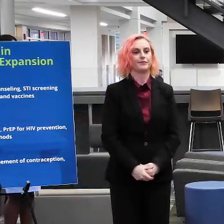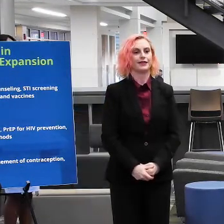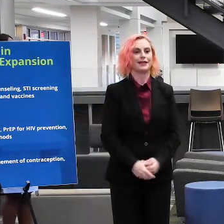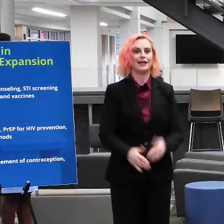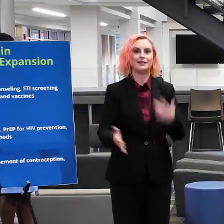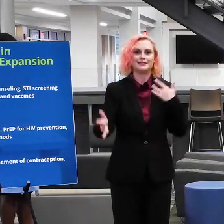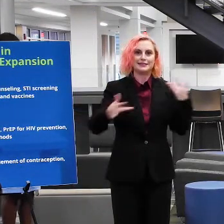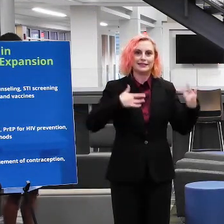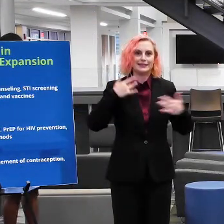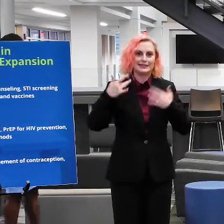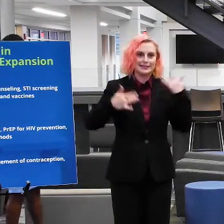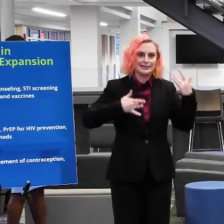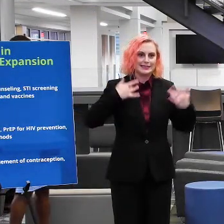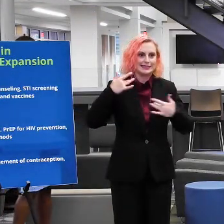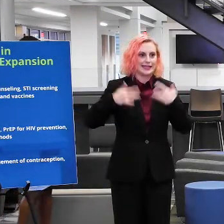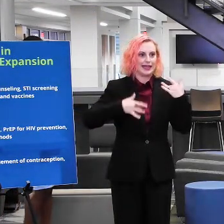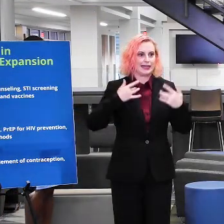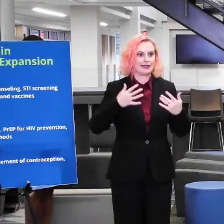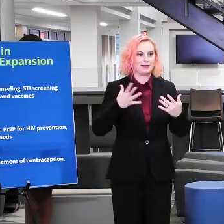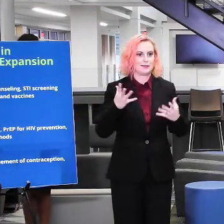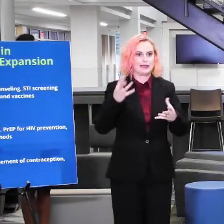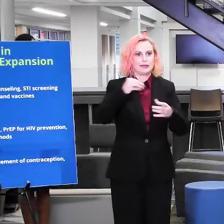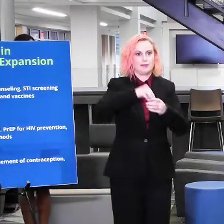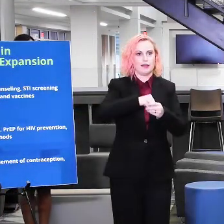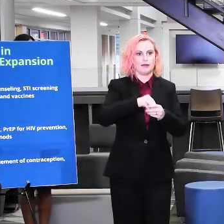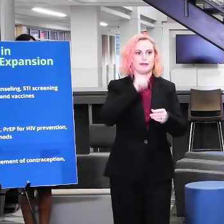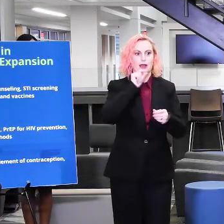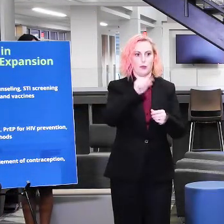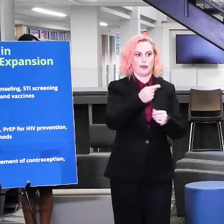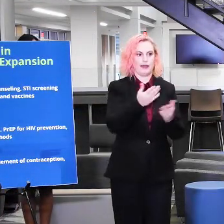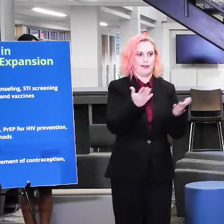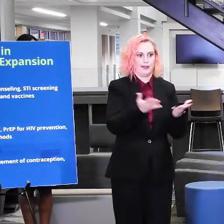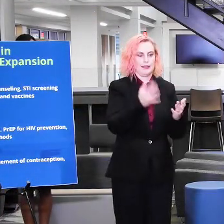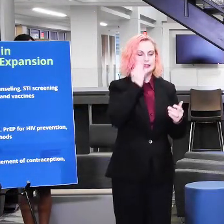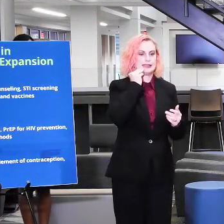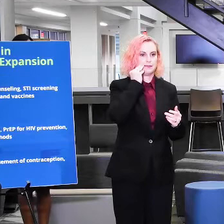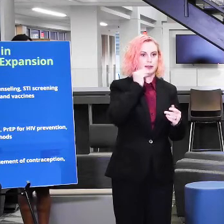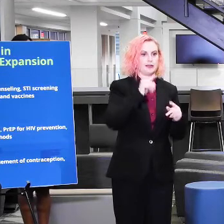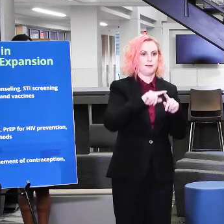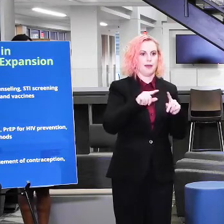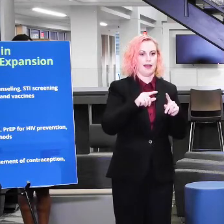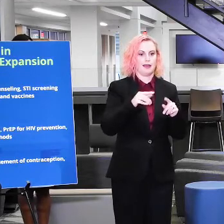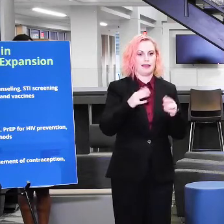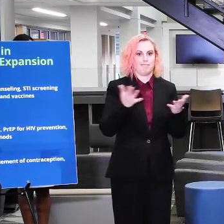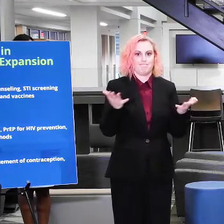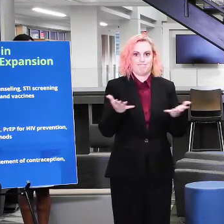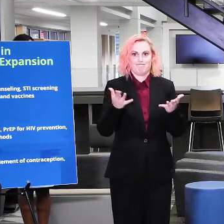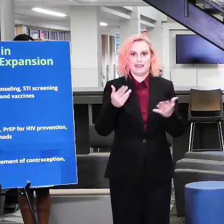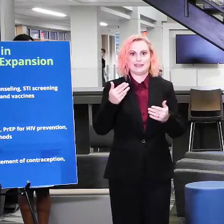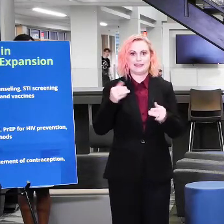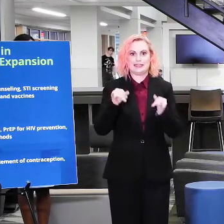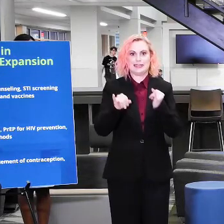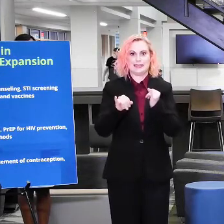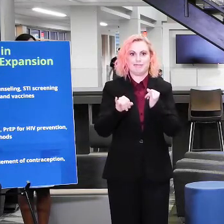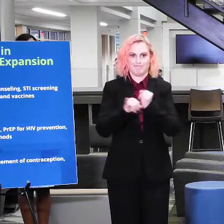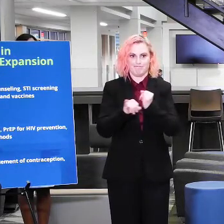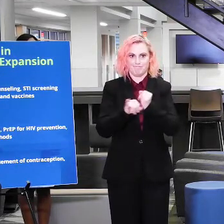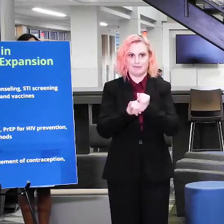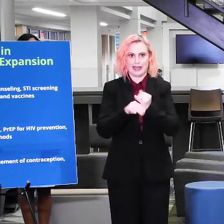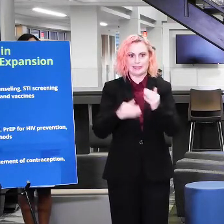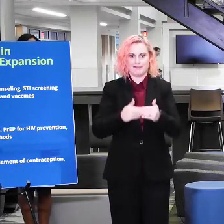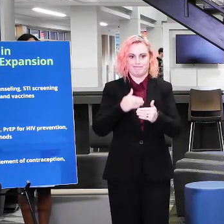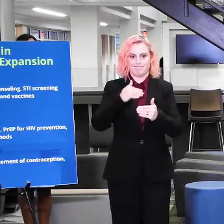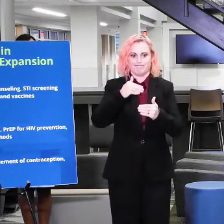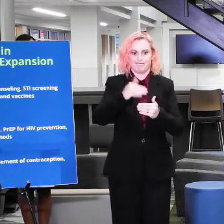It's so exciting to be a part of not only this experience, but this institution as it takes its next step